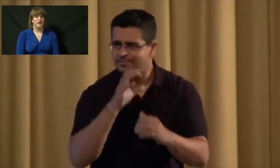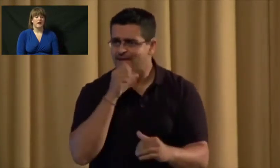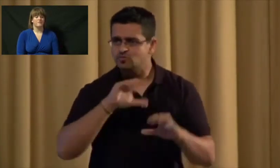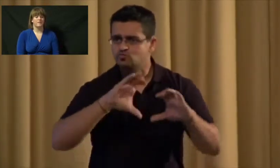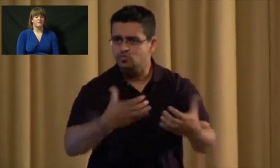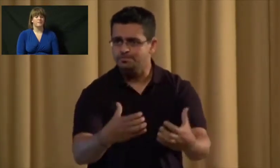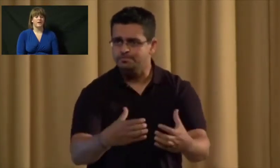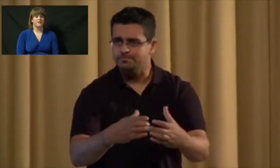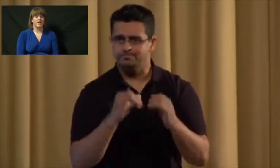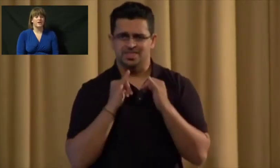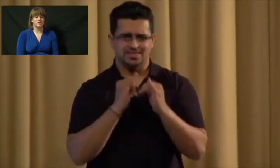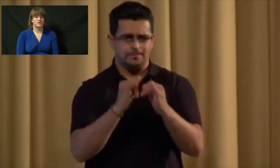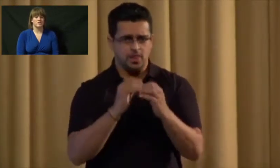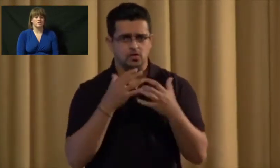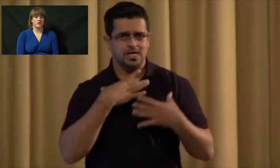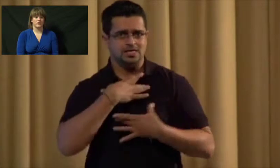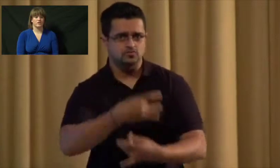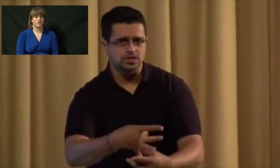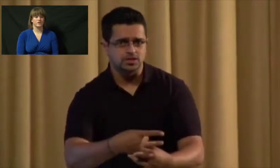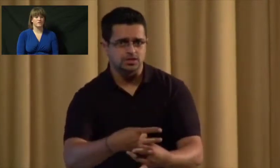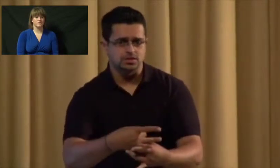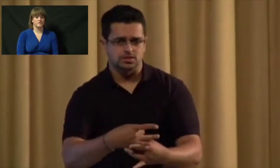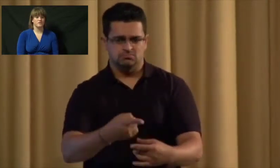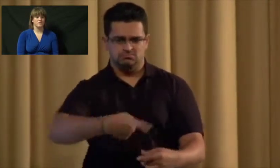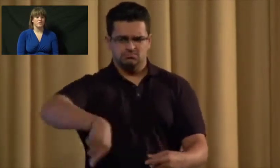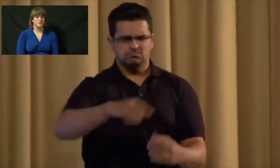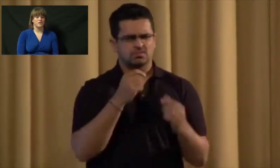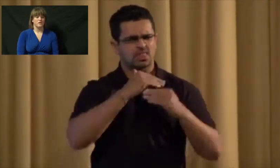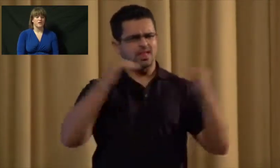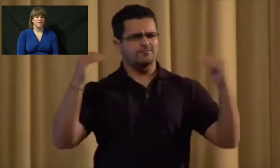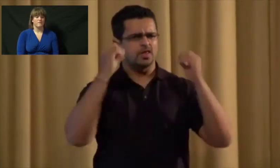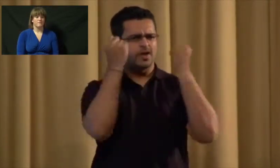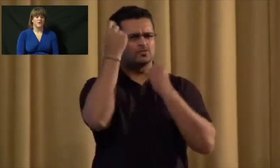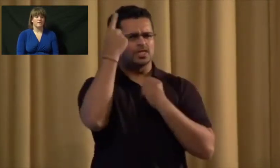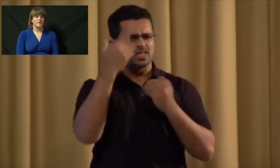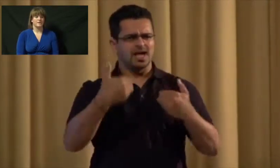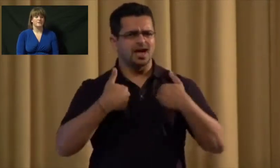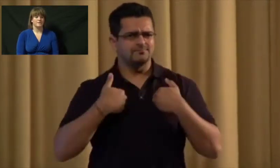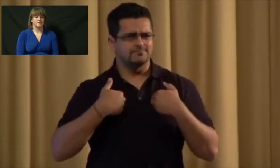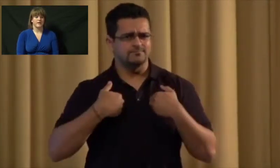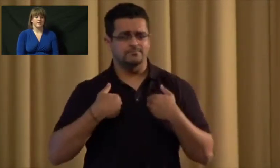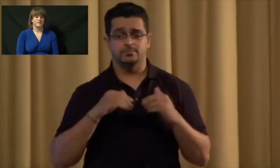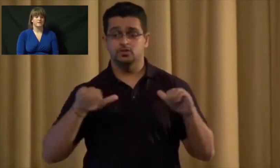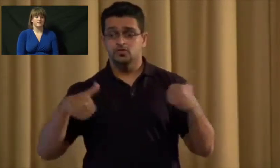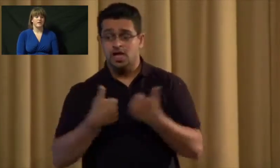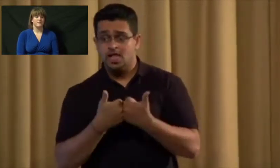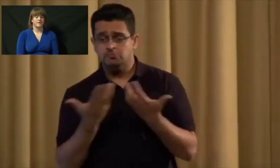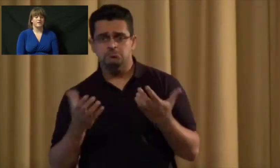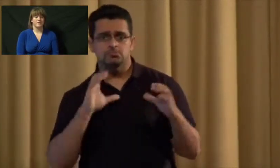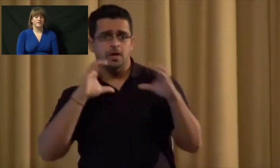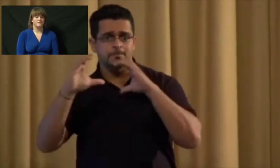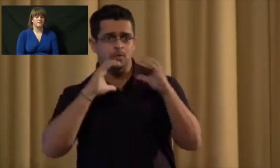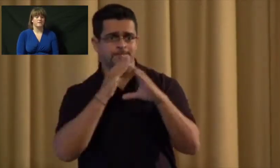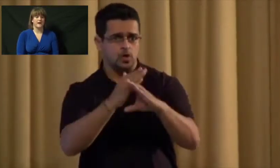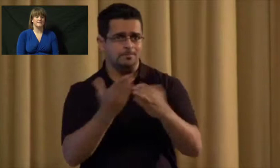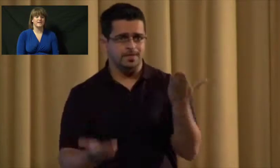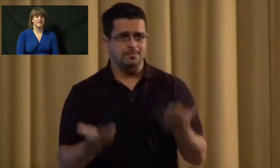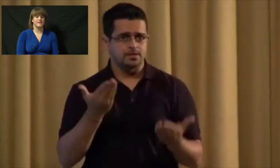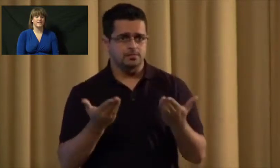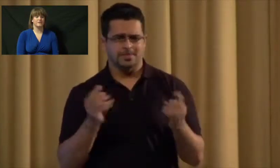have interactions with each other in the groups, talk about interests and love and identity and